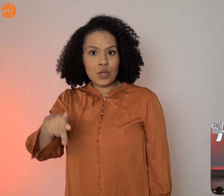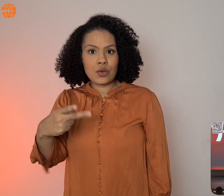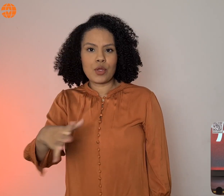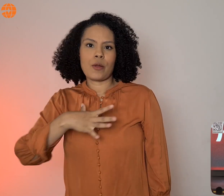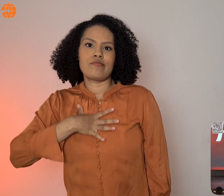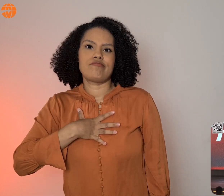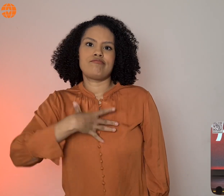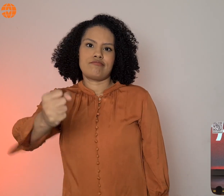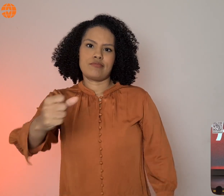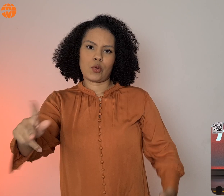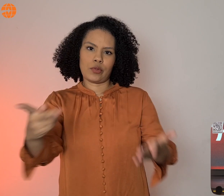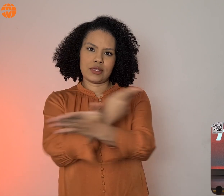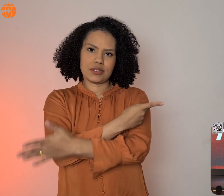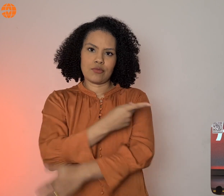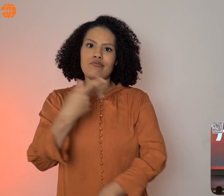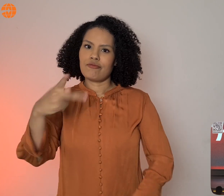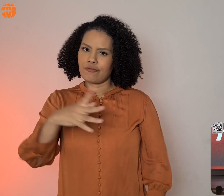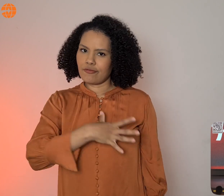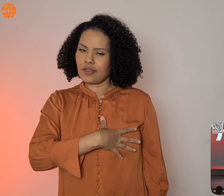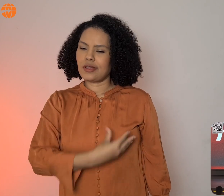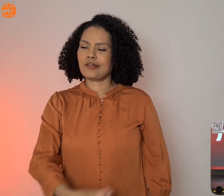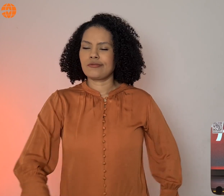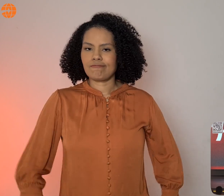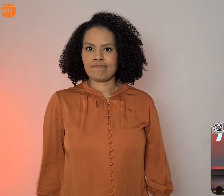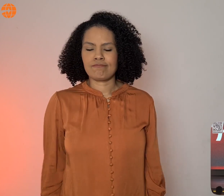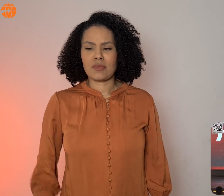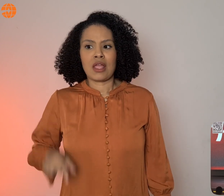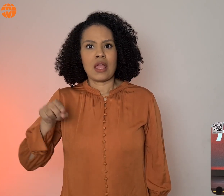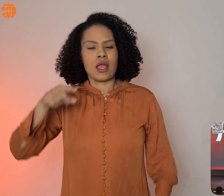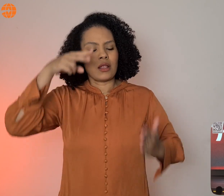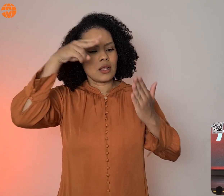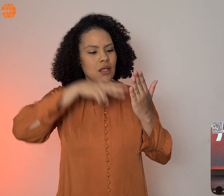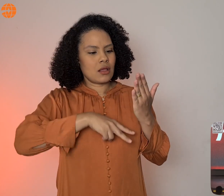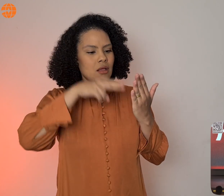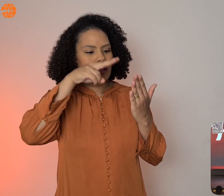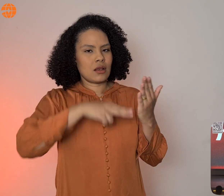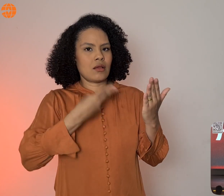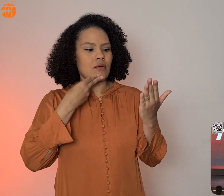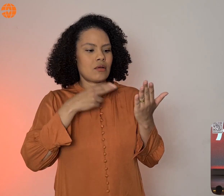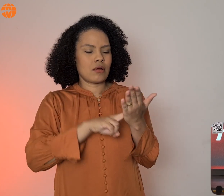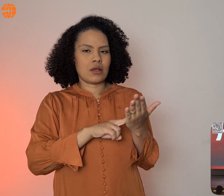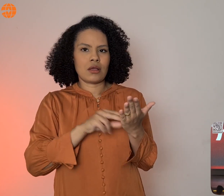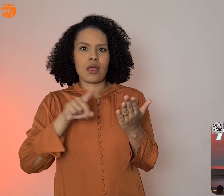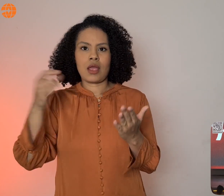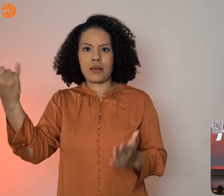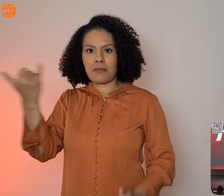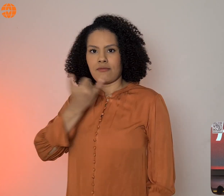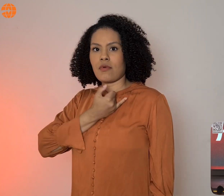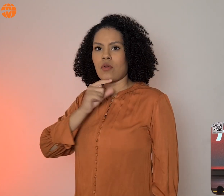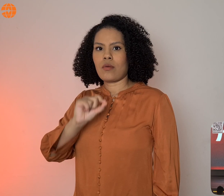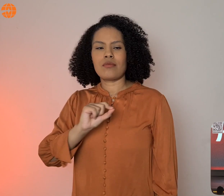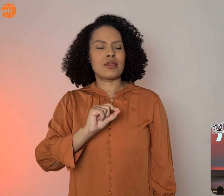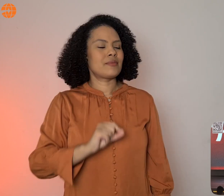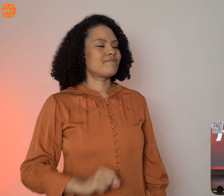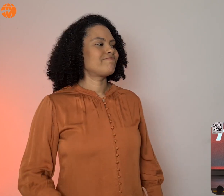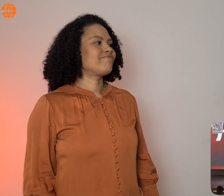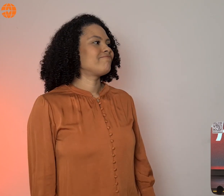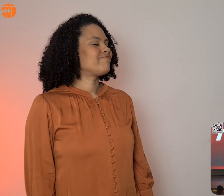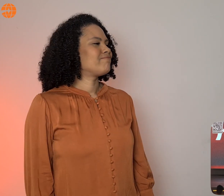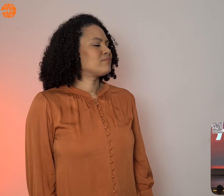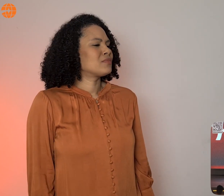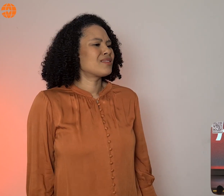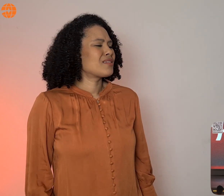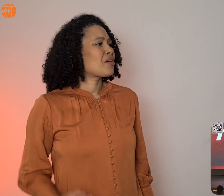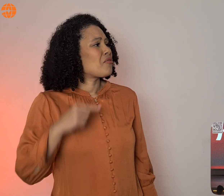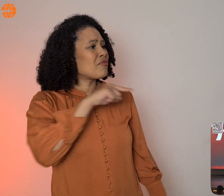o seu filho num evento de suicídio. And he read that letter. E ele leu aquela carta. And he said, Chad, E ele disse: